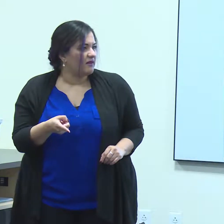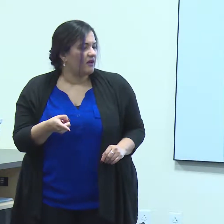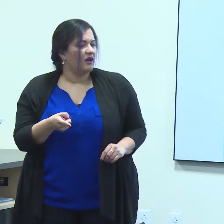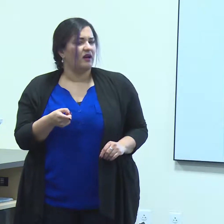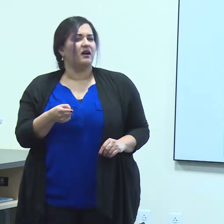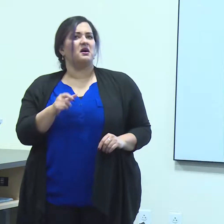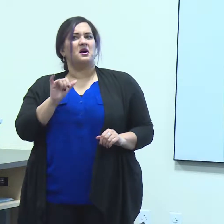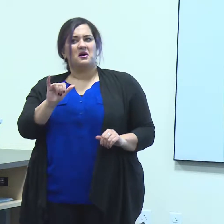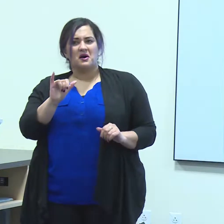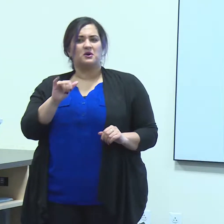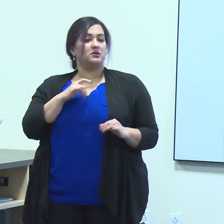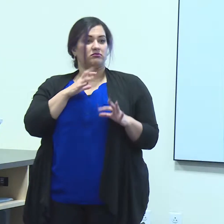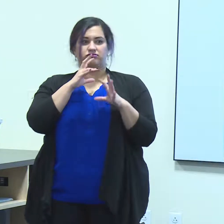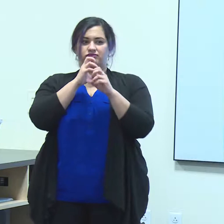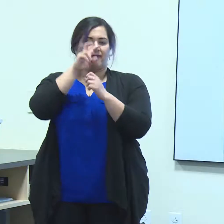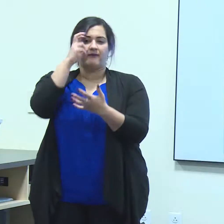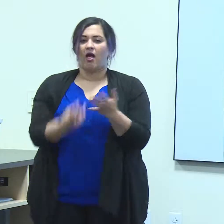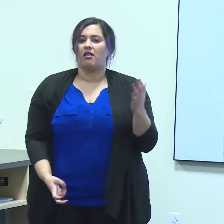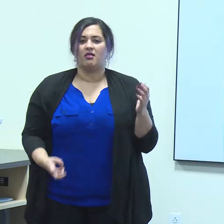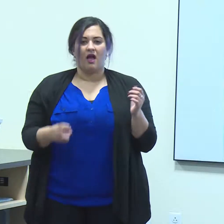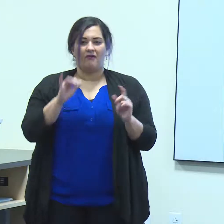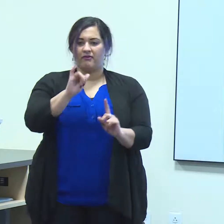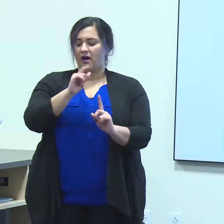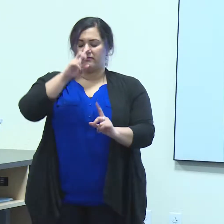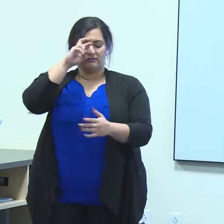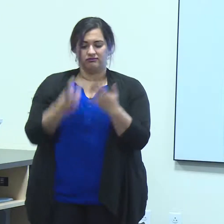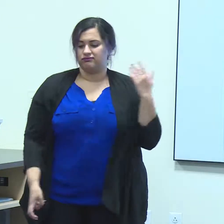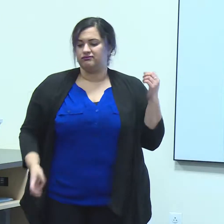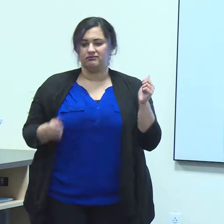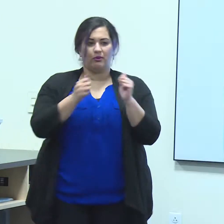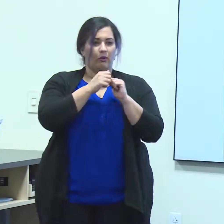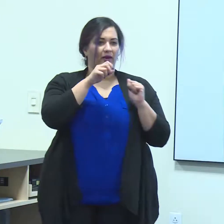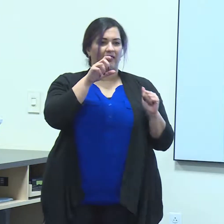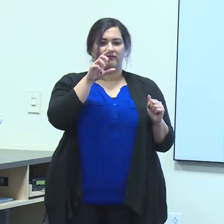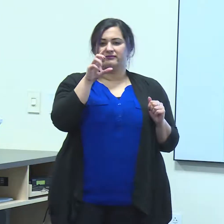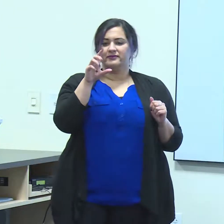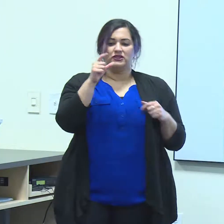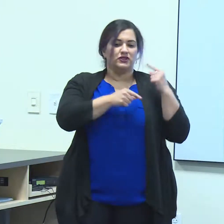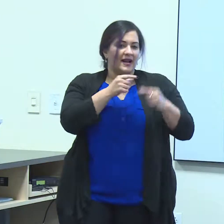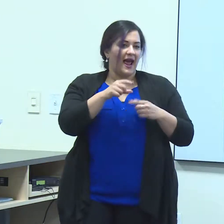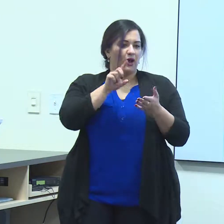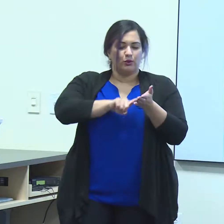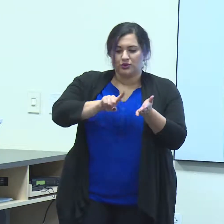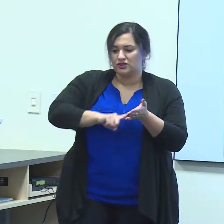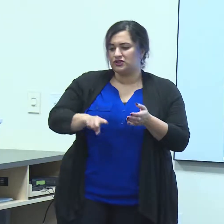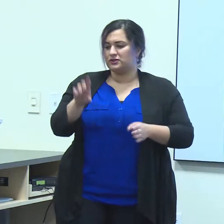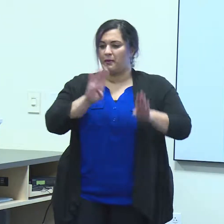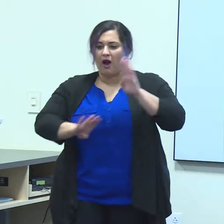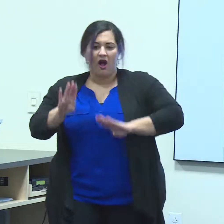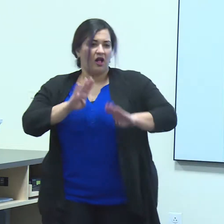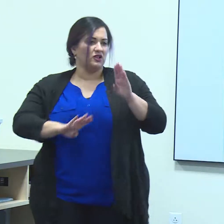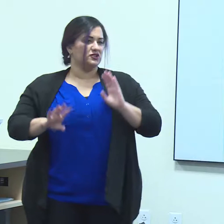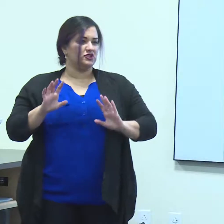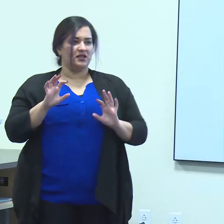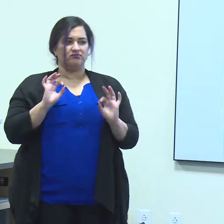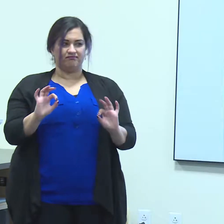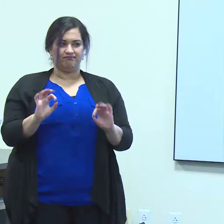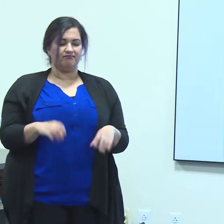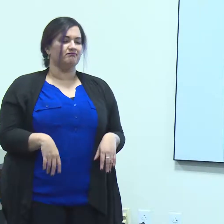deaf. So I just fell in love with that topic, with genetic research and biology itself.